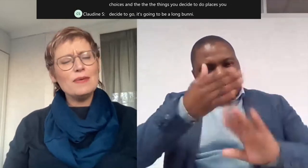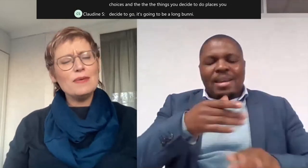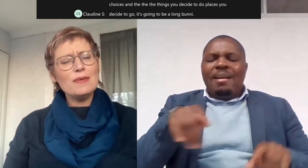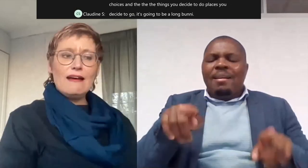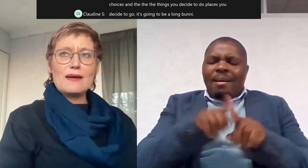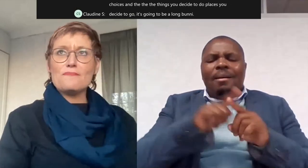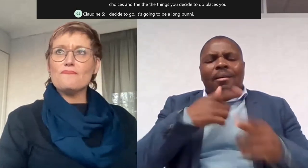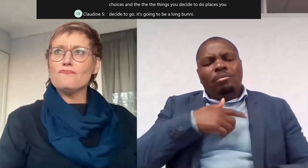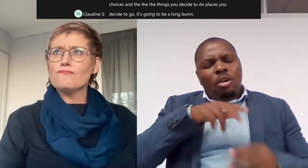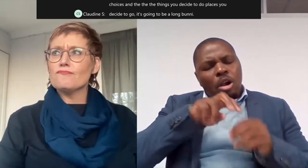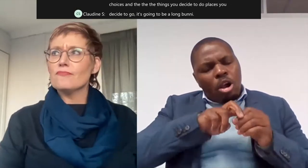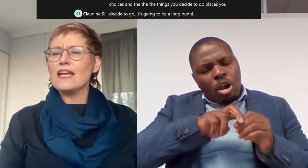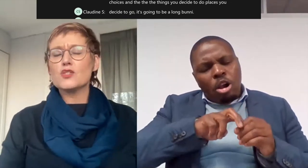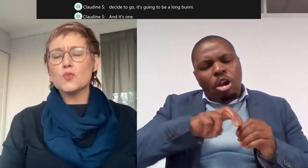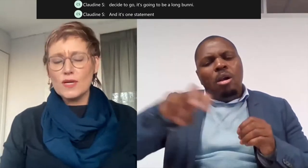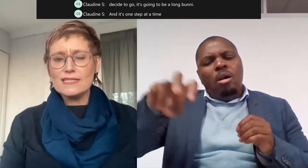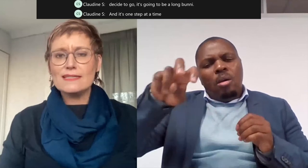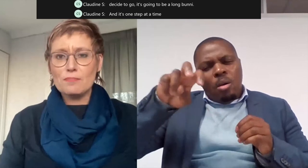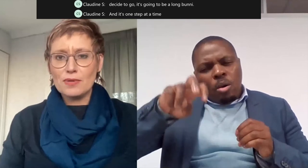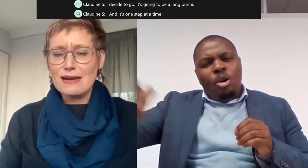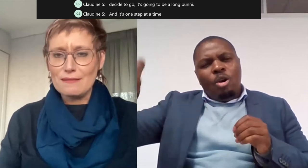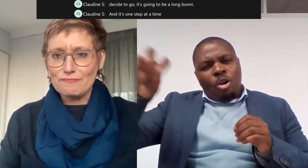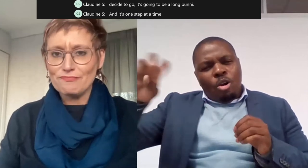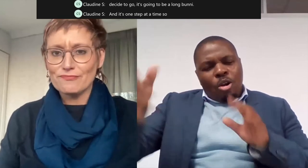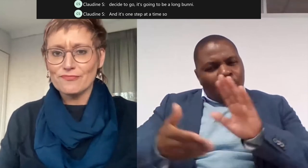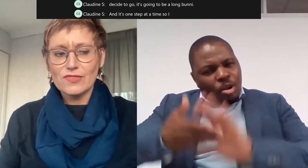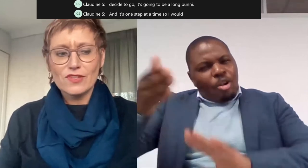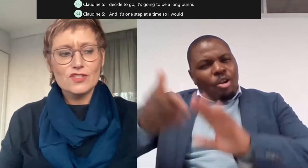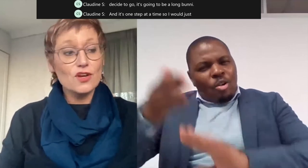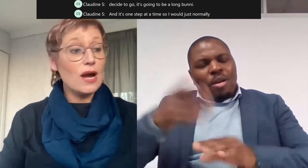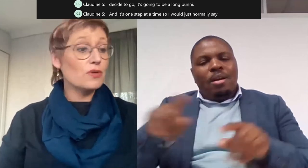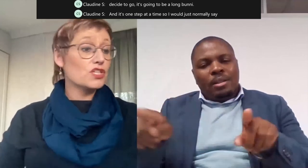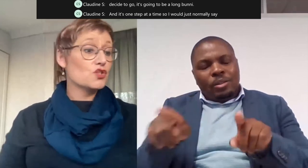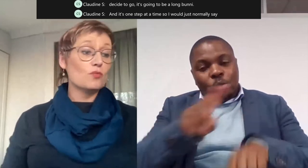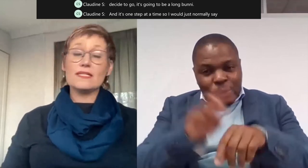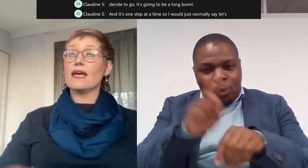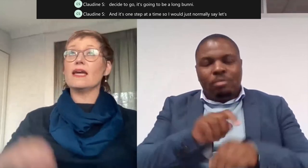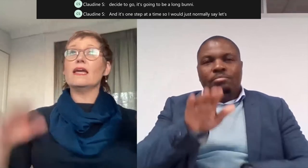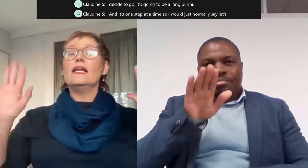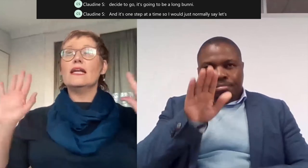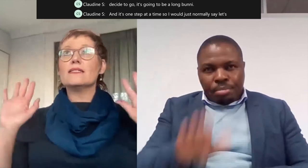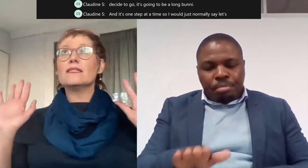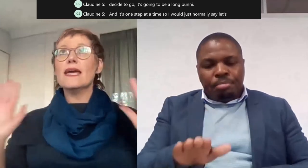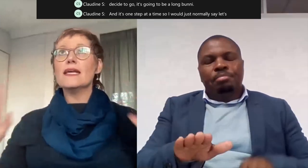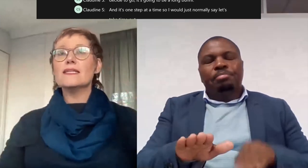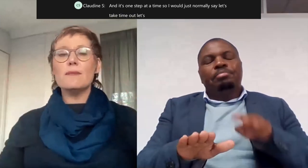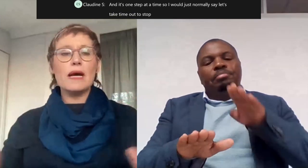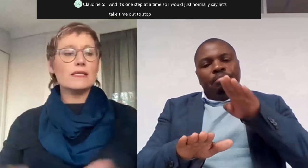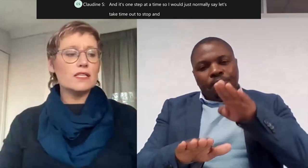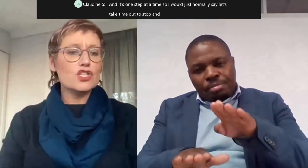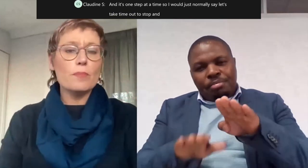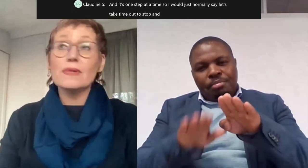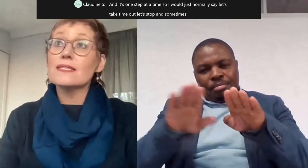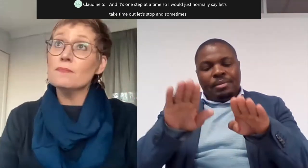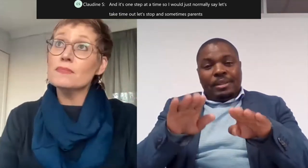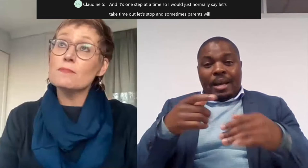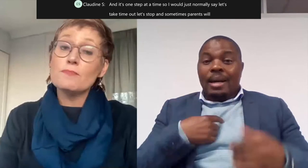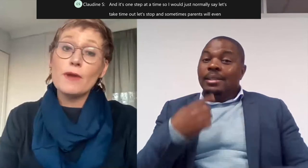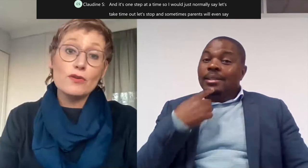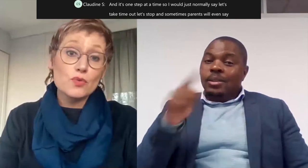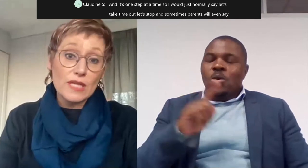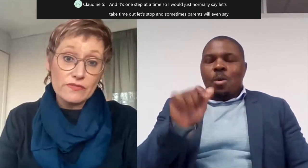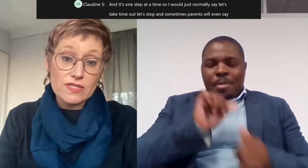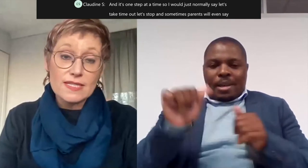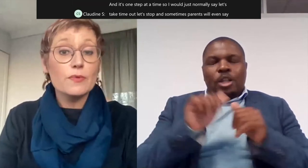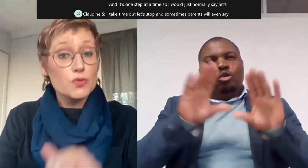journey, and it's one step at a time. So I would just normally say, let's take time out, let's stop. And